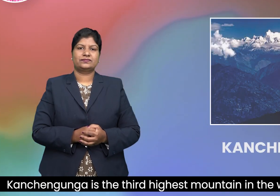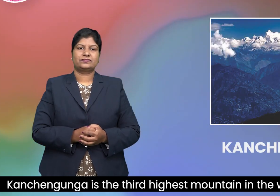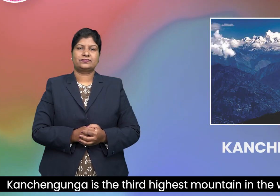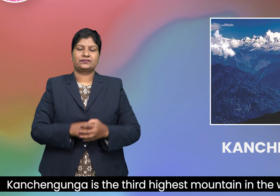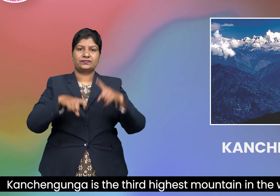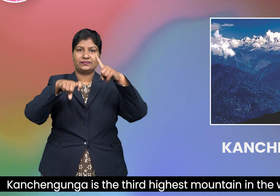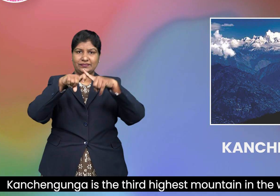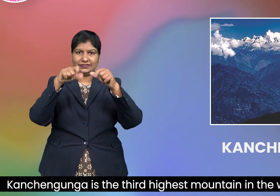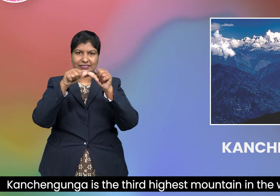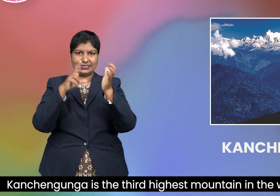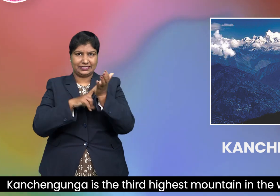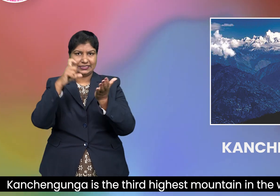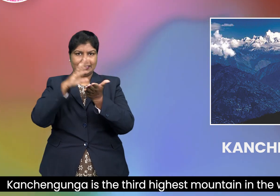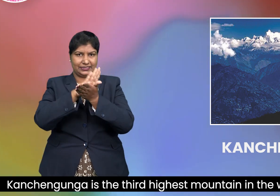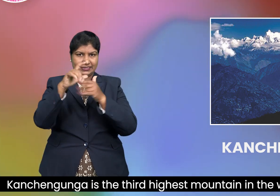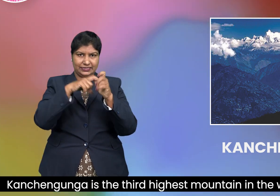Kanchanjunga